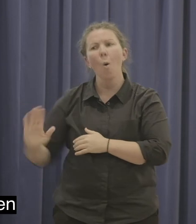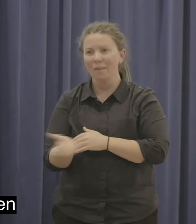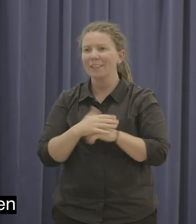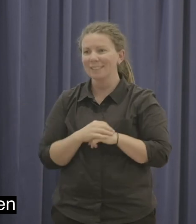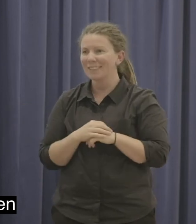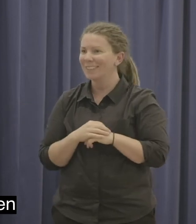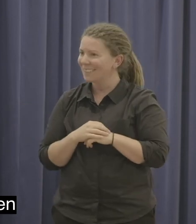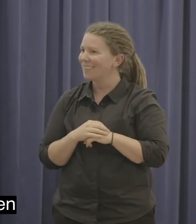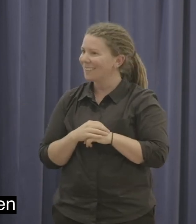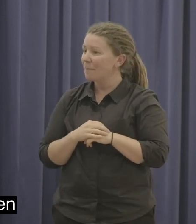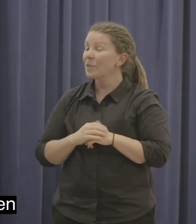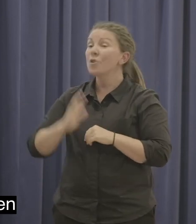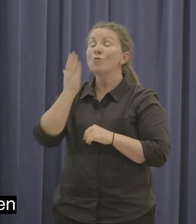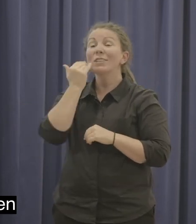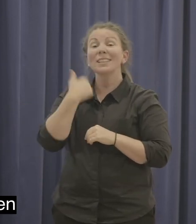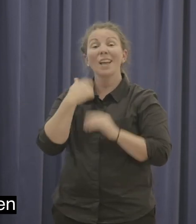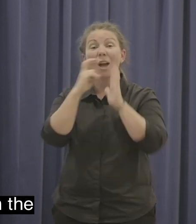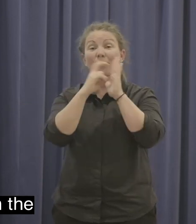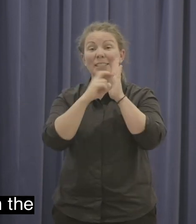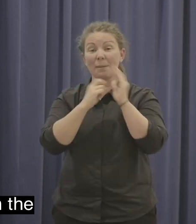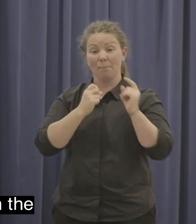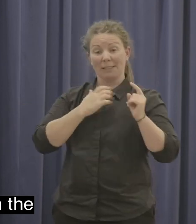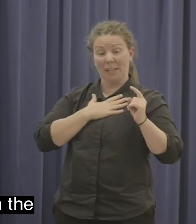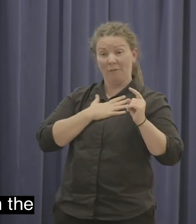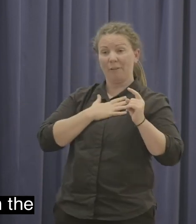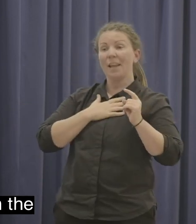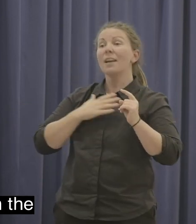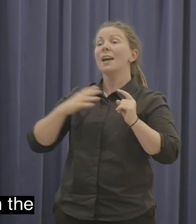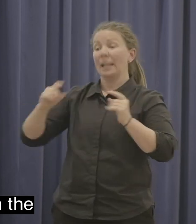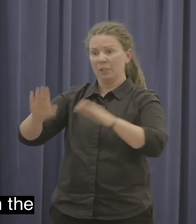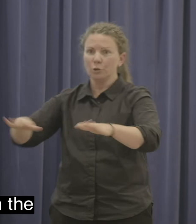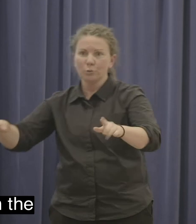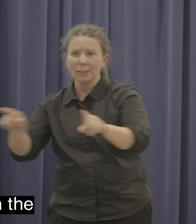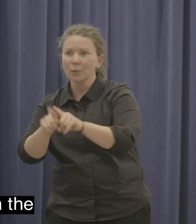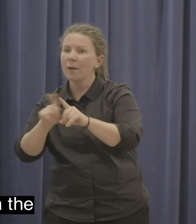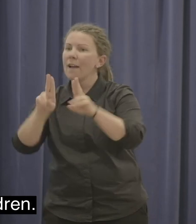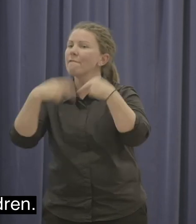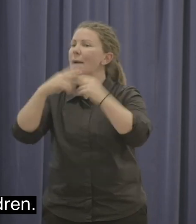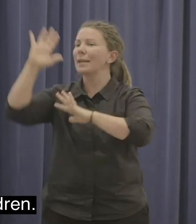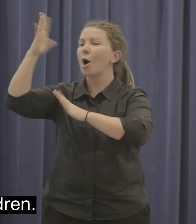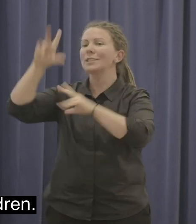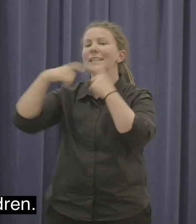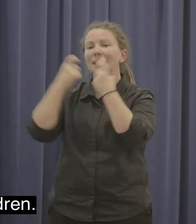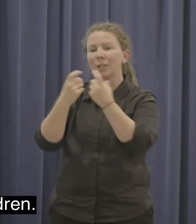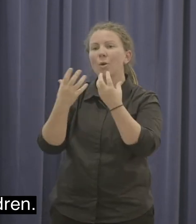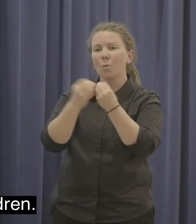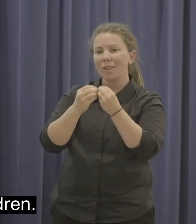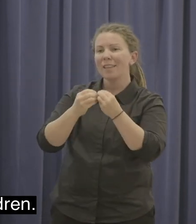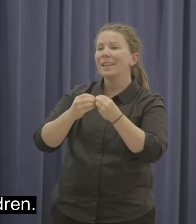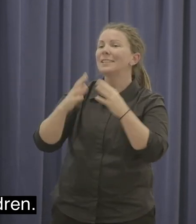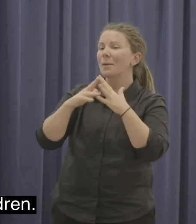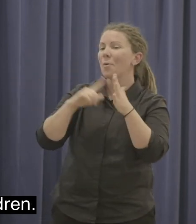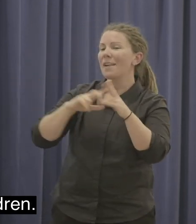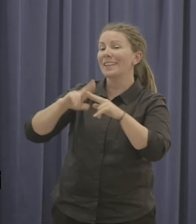Recently, I registered myself and my 3 children for family Auslan classes with the WA Foundation for Deaf